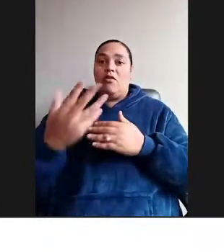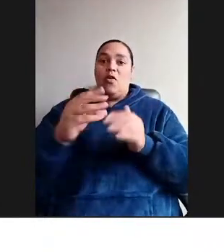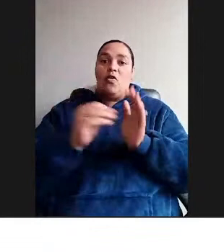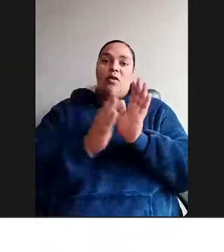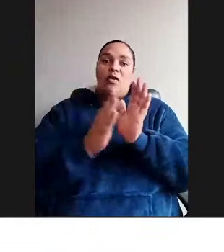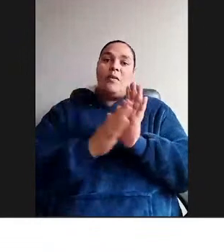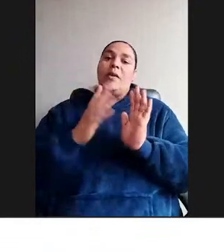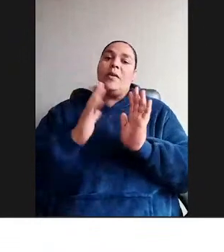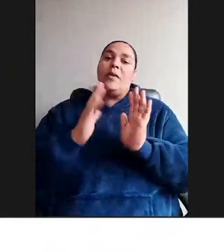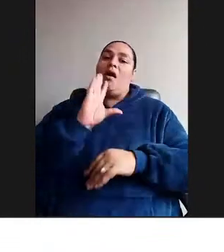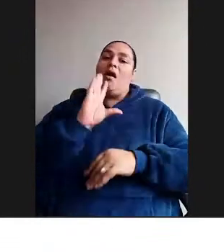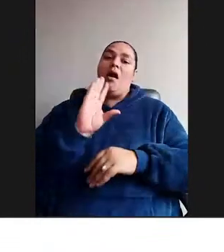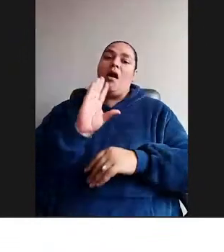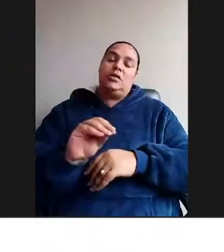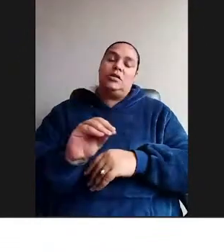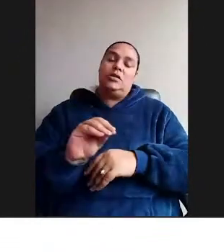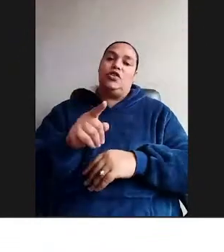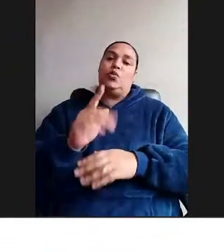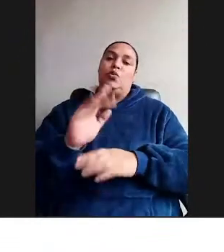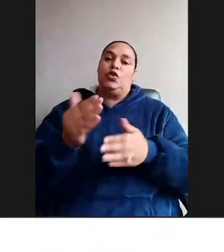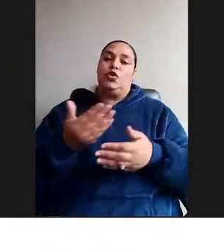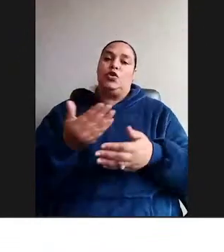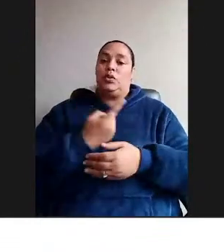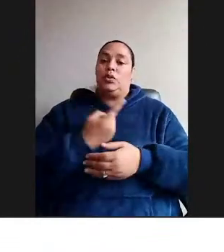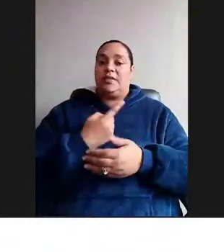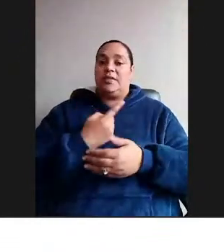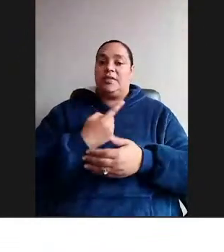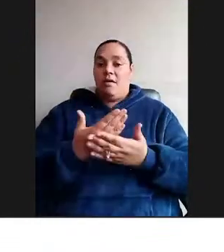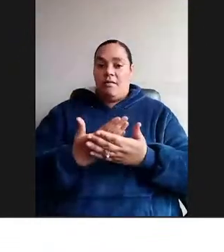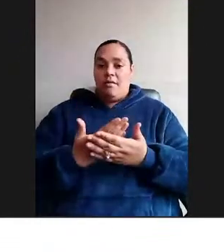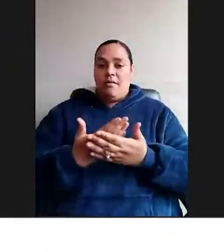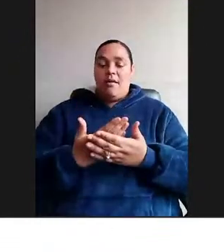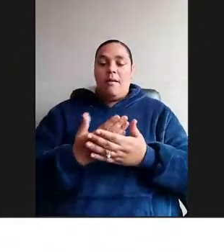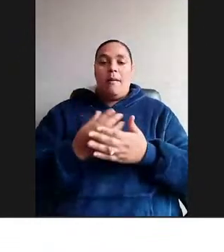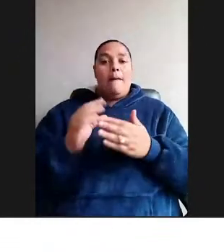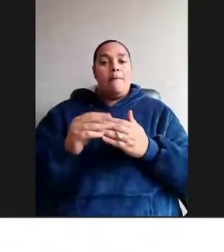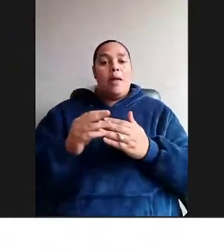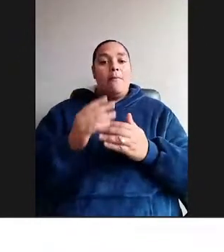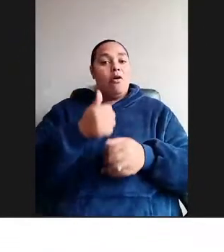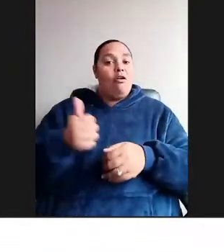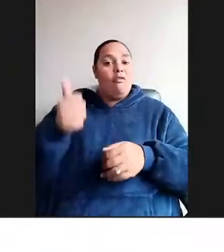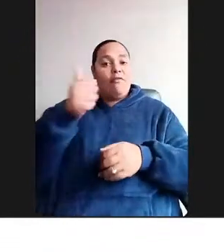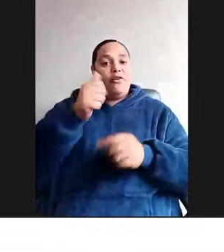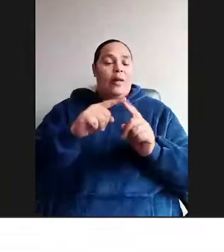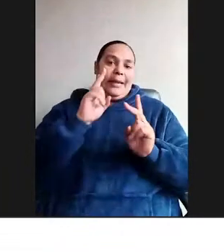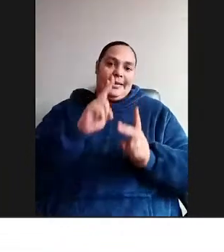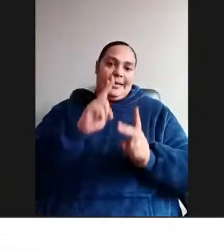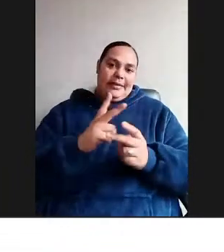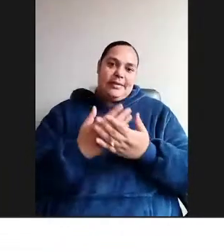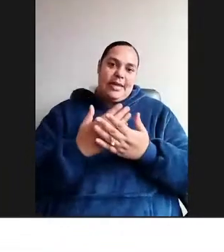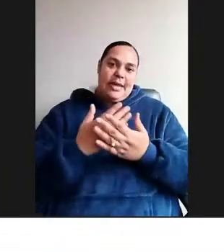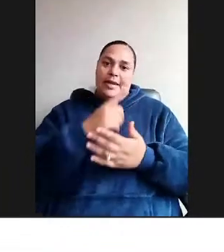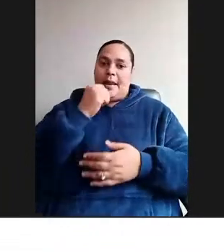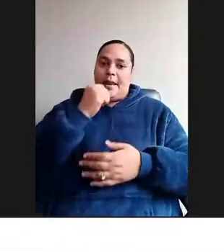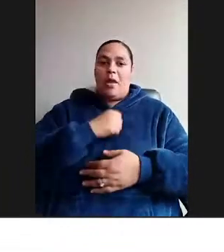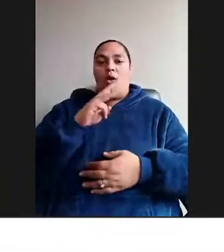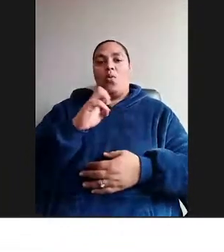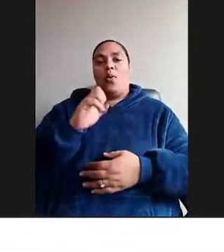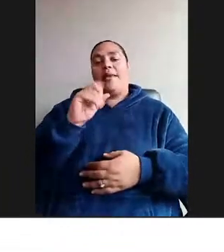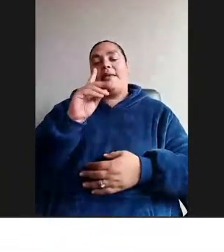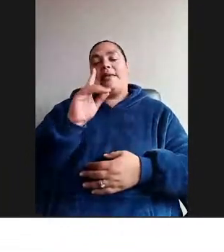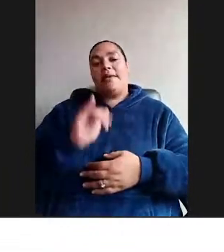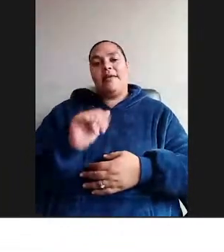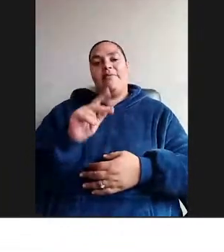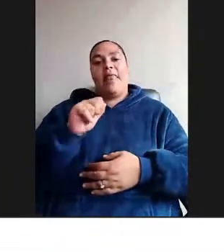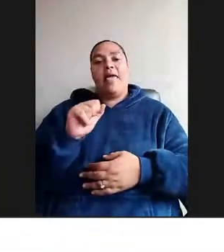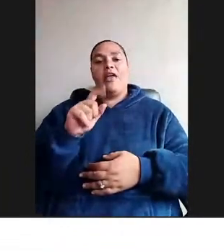you to introduce yourselves, members, officials and guests. My name is Wendy Kaiser-Philander and I'm the chair